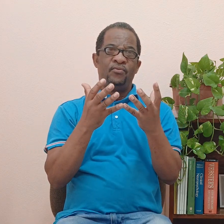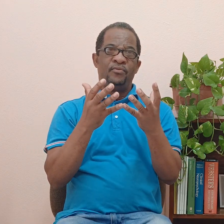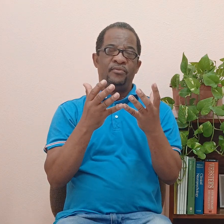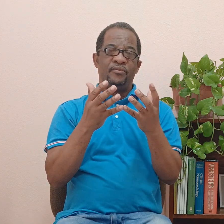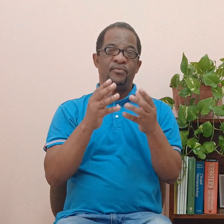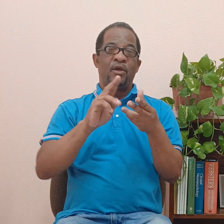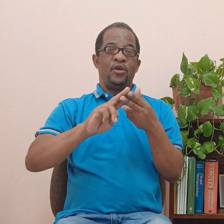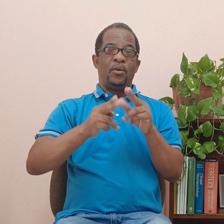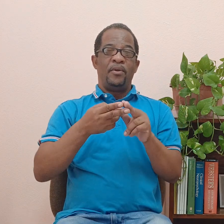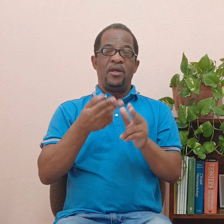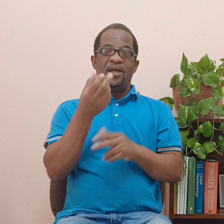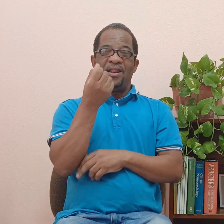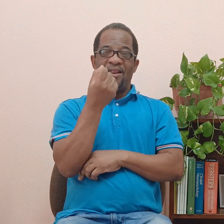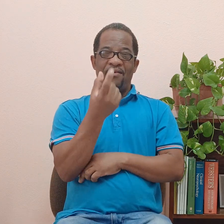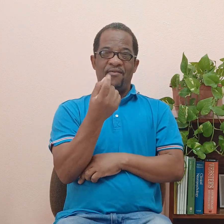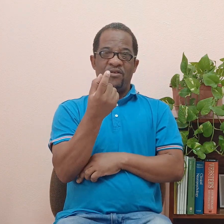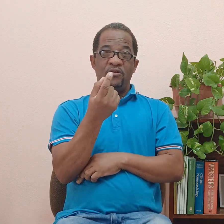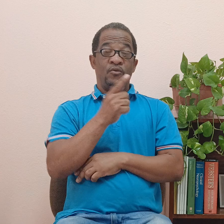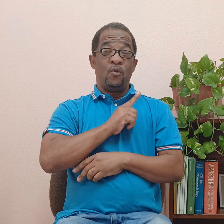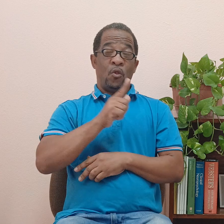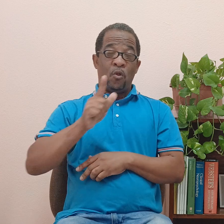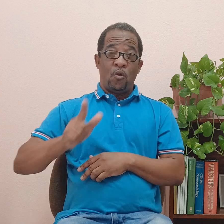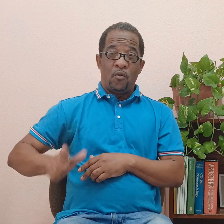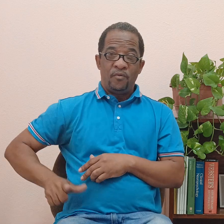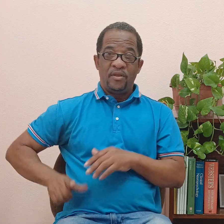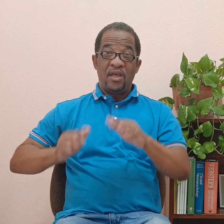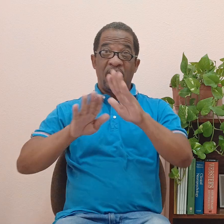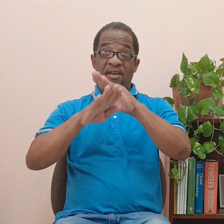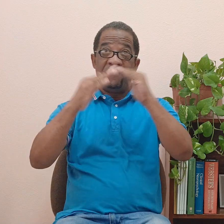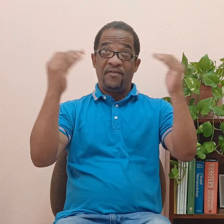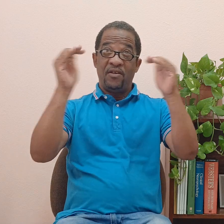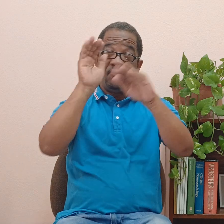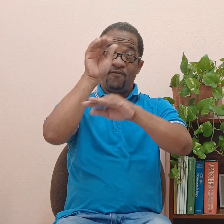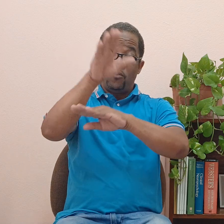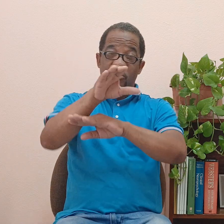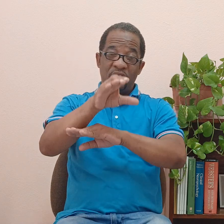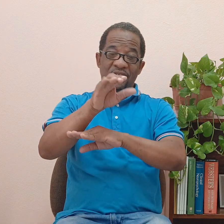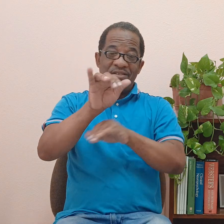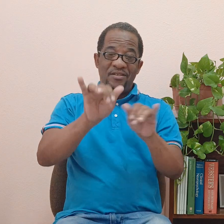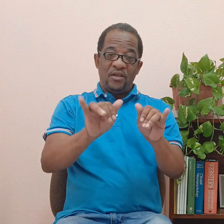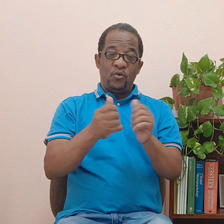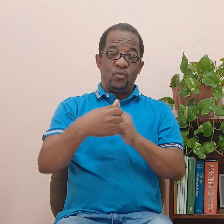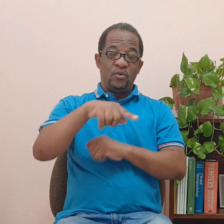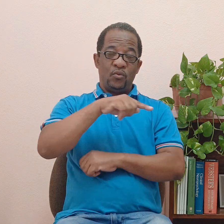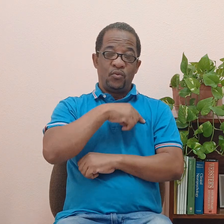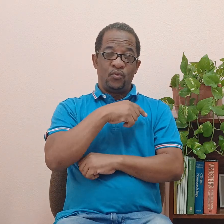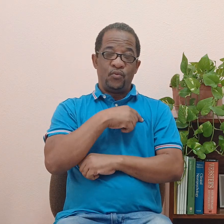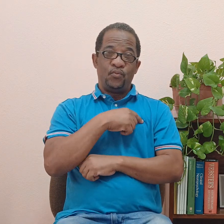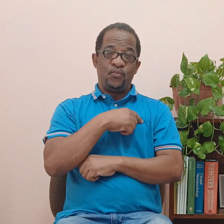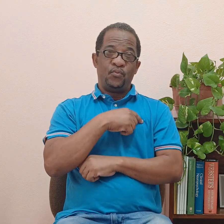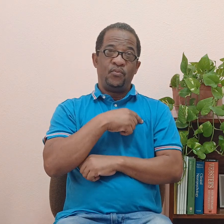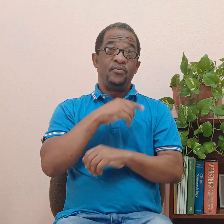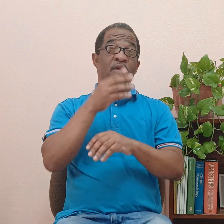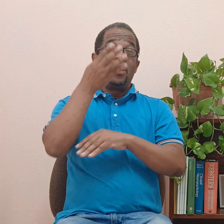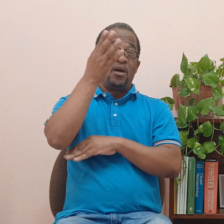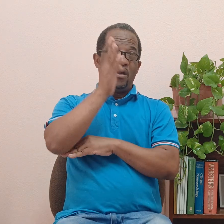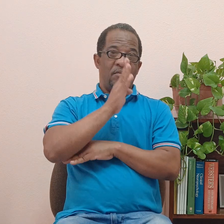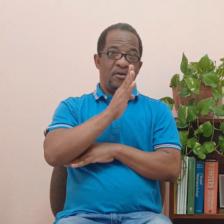11. The Lord of heavenly forces is with us. The